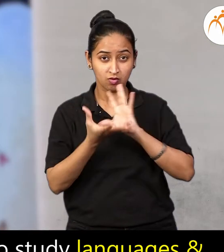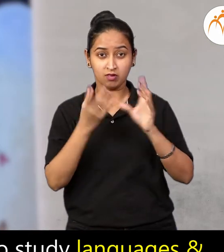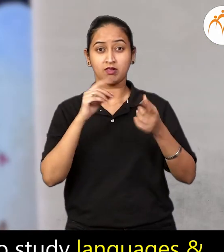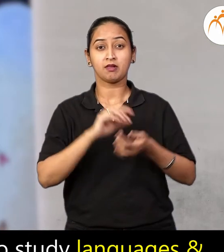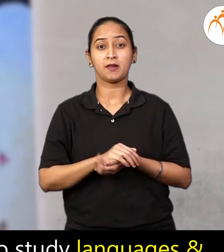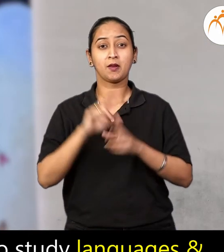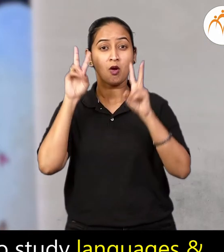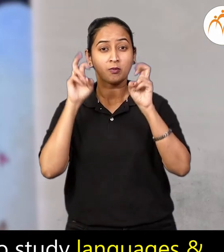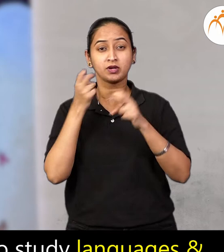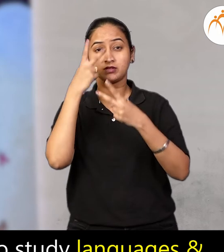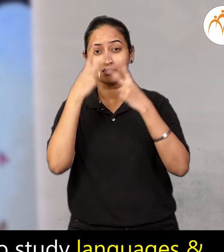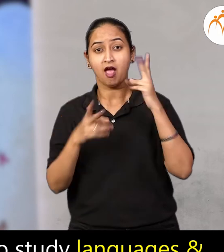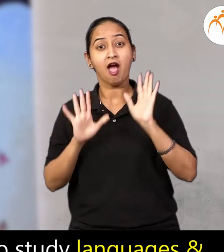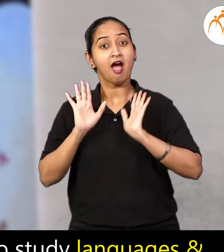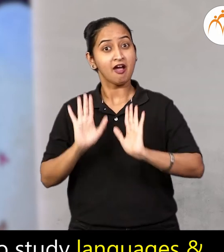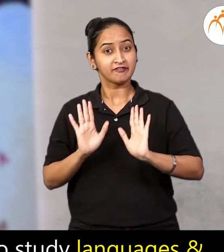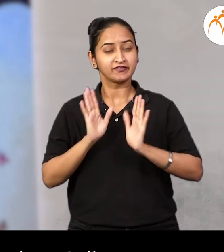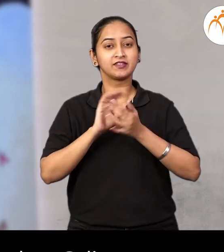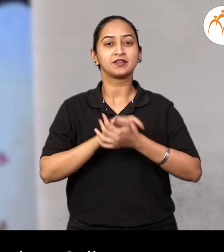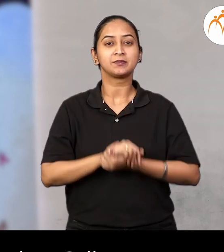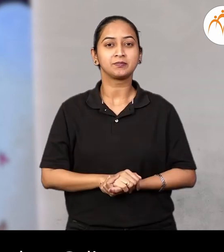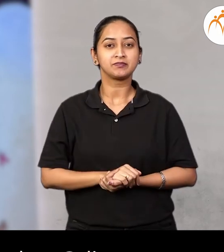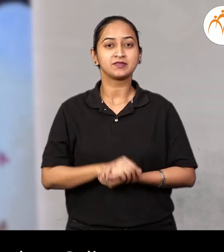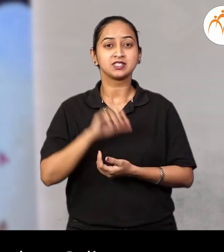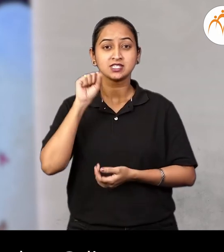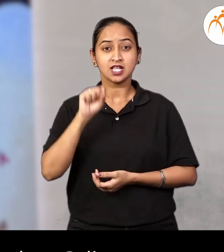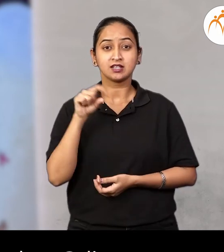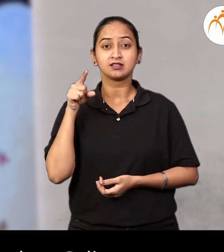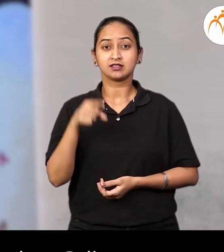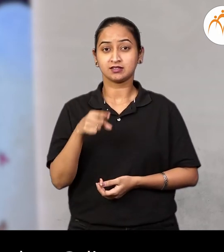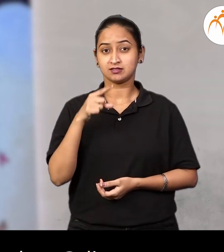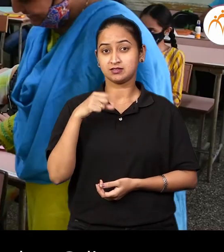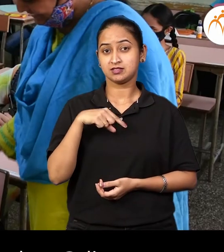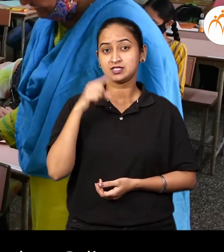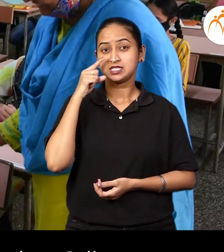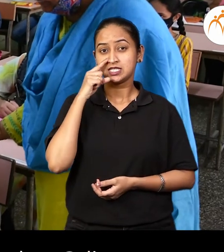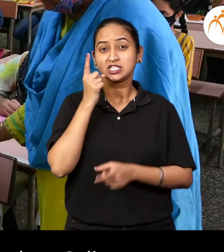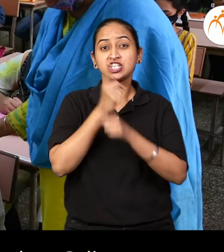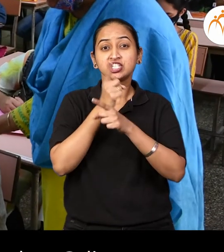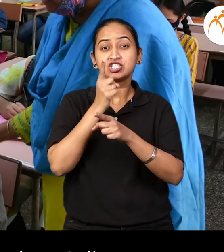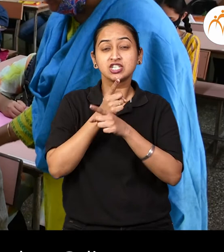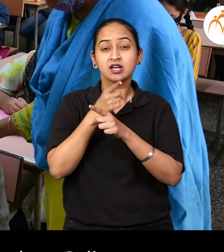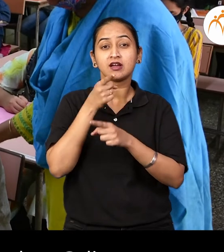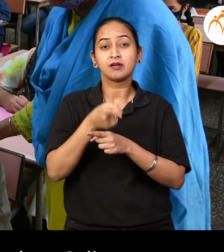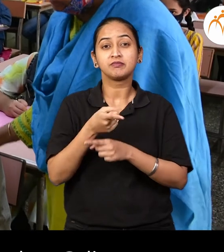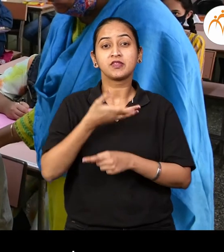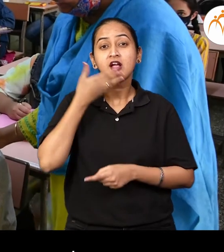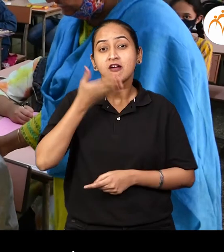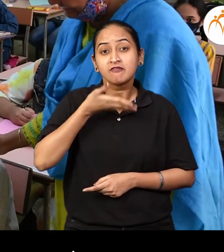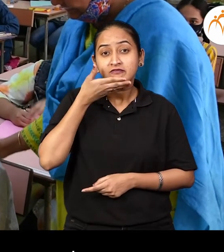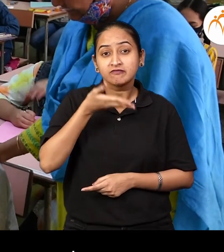and mathematics. Sania is older than Salim.